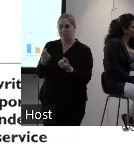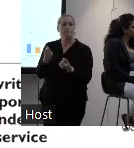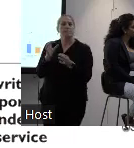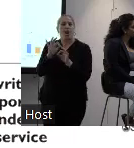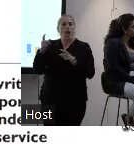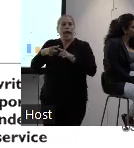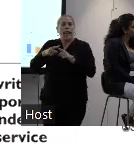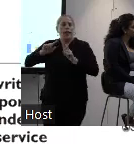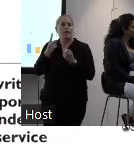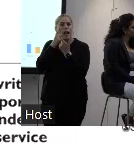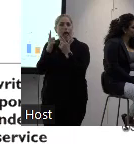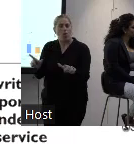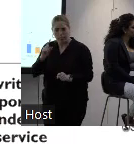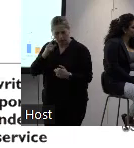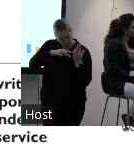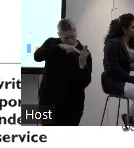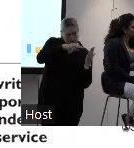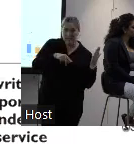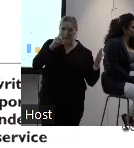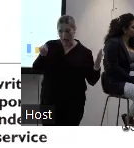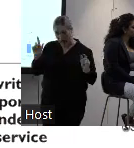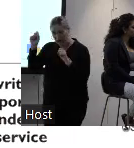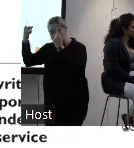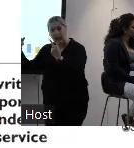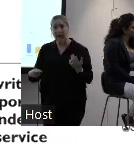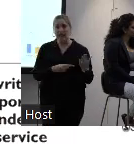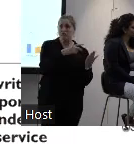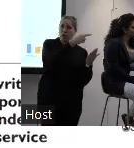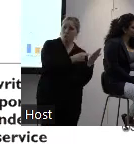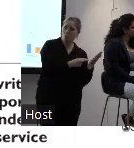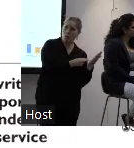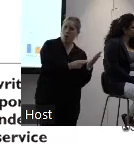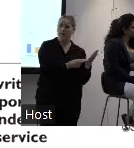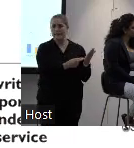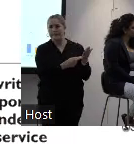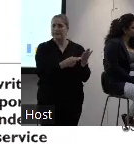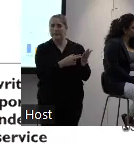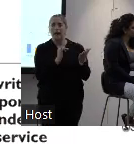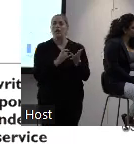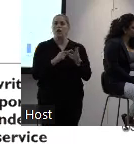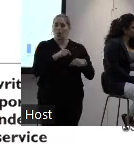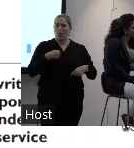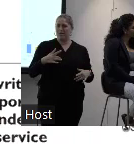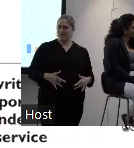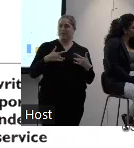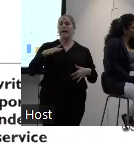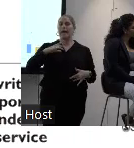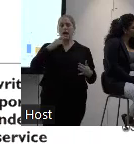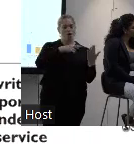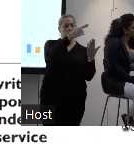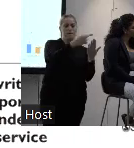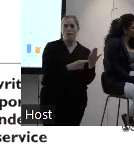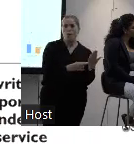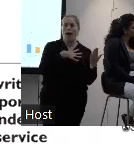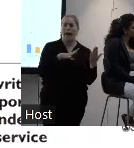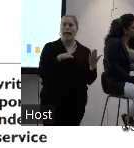many purposes of the reports. So we're working with clinical services, and we're also working with software engineers to look at how we can automate some